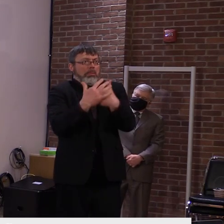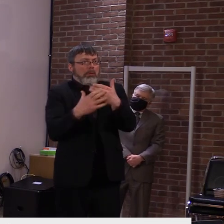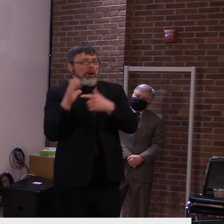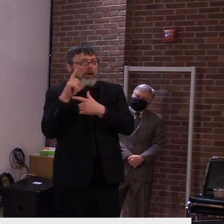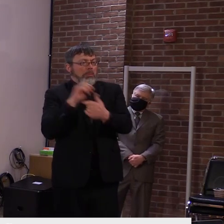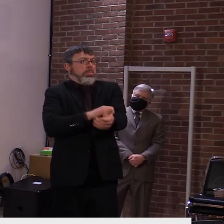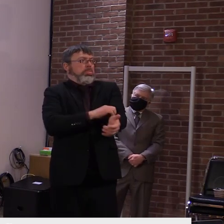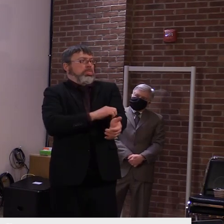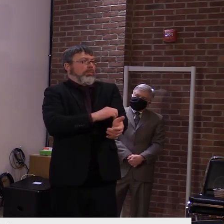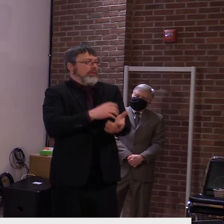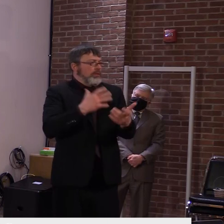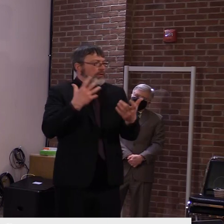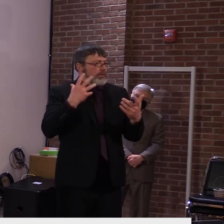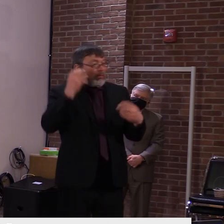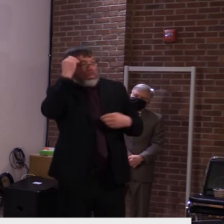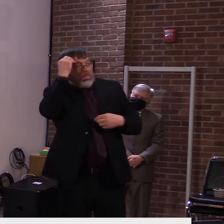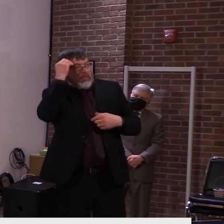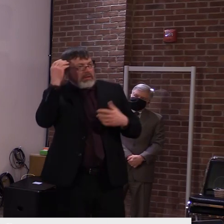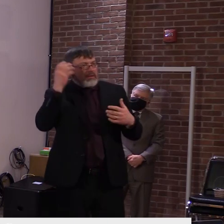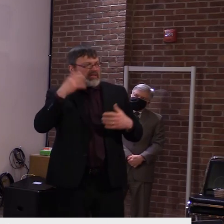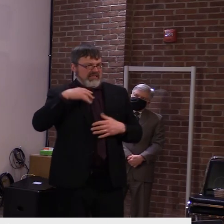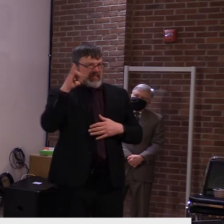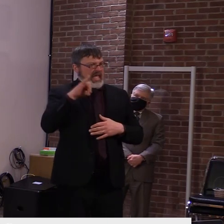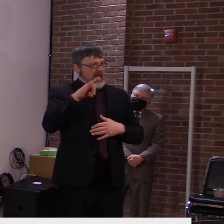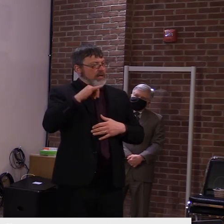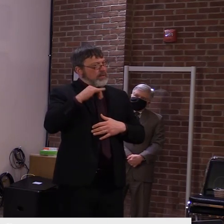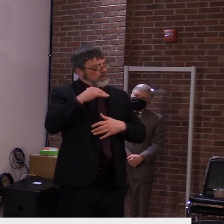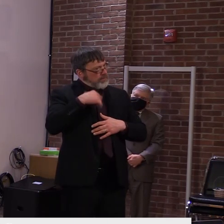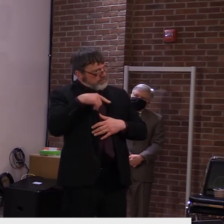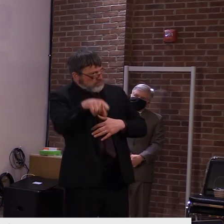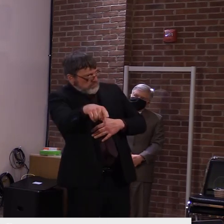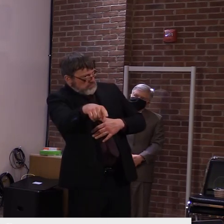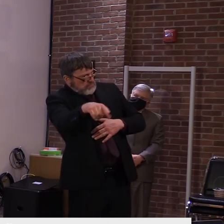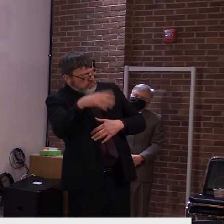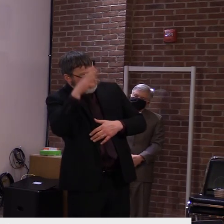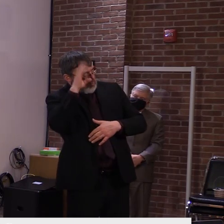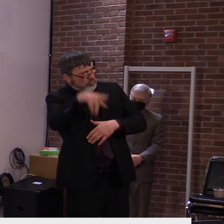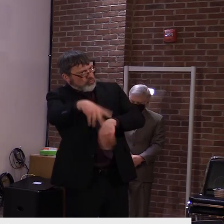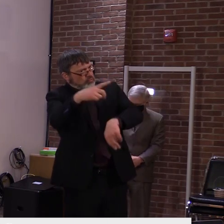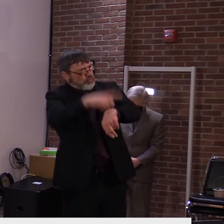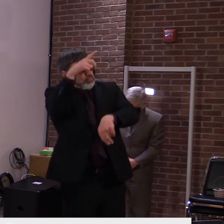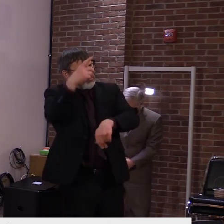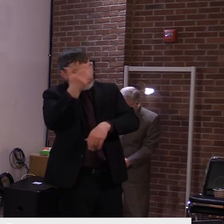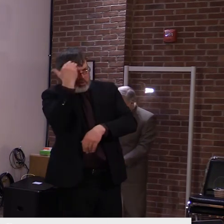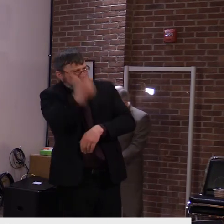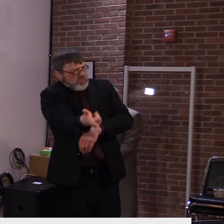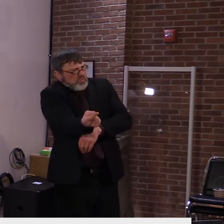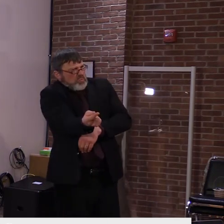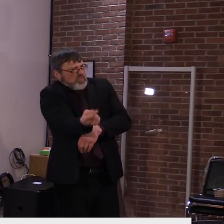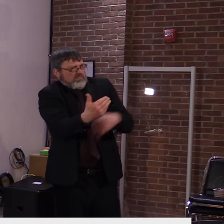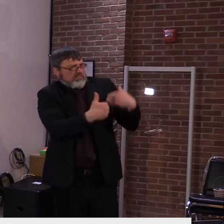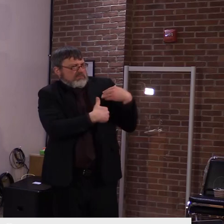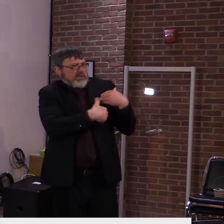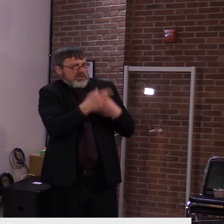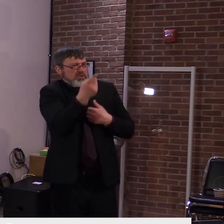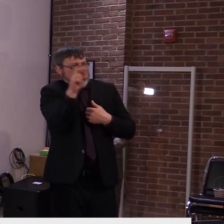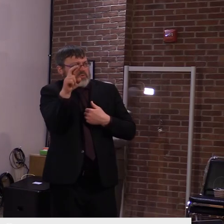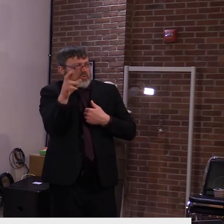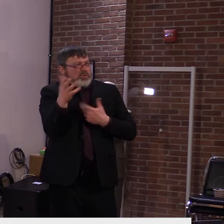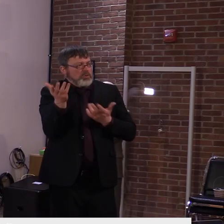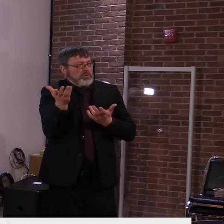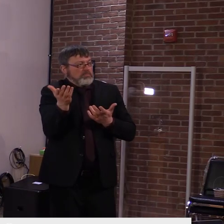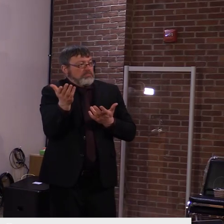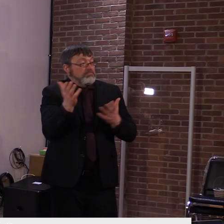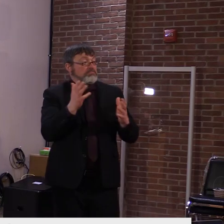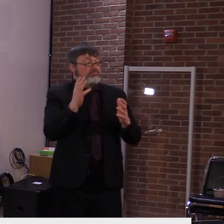the medical decision-making that's going on there. The fact of the matter is, everyone who is tested positive